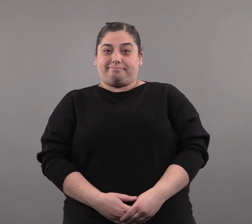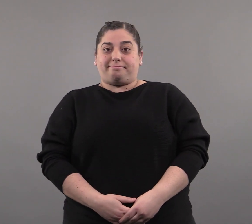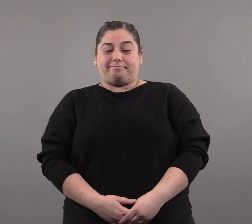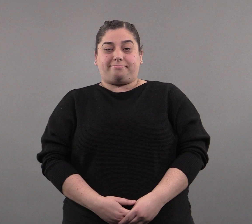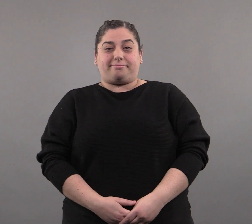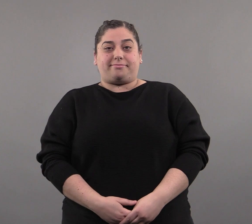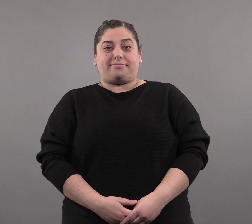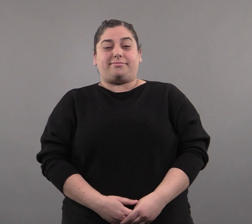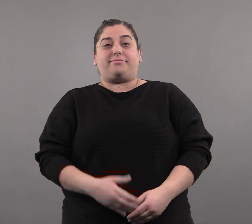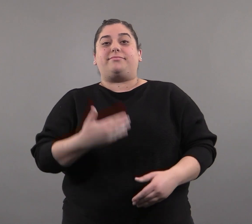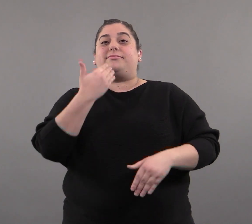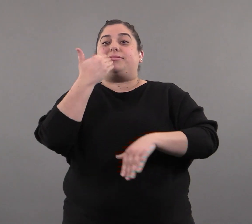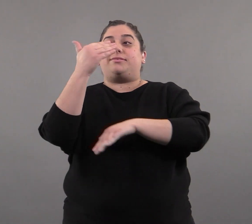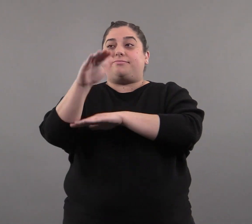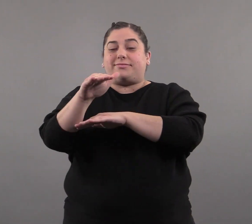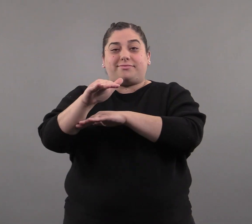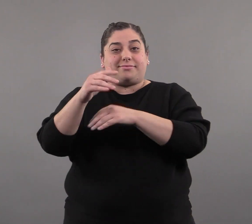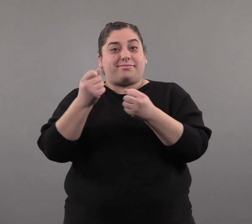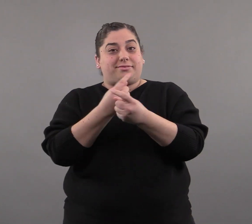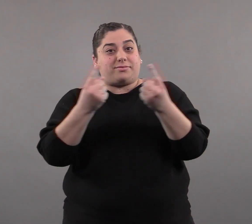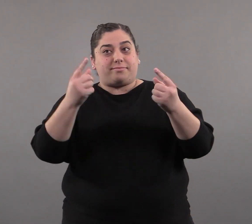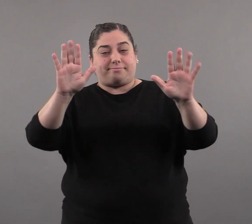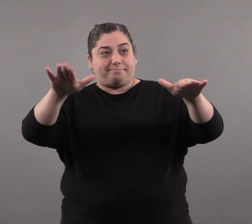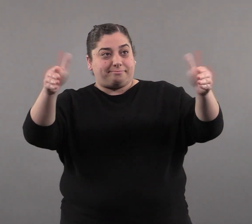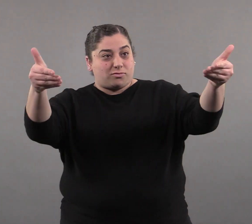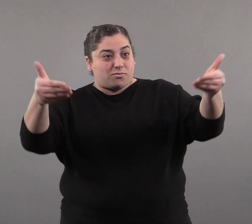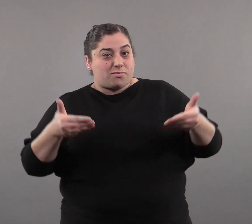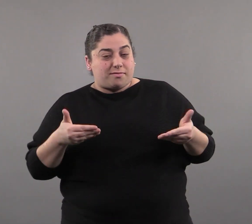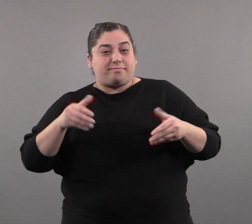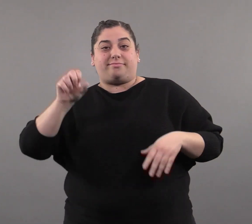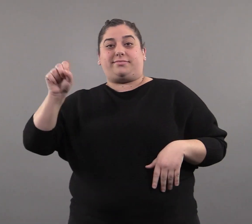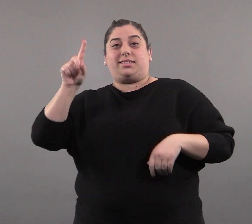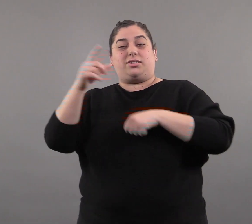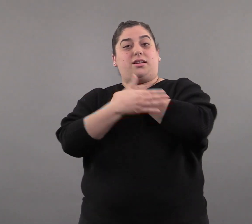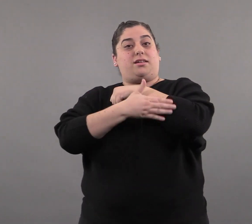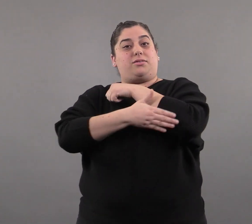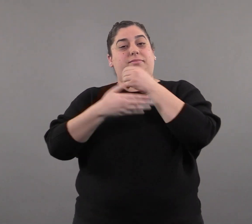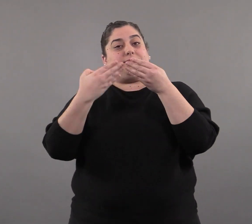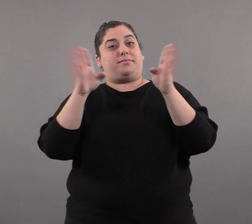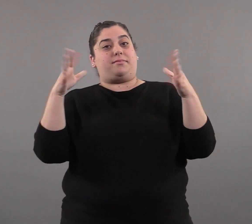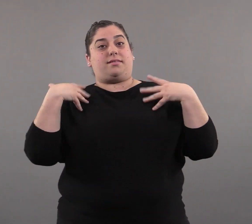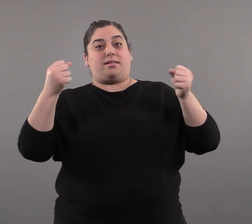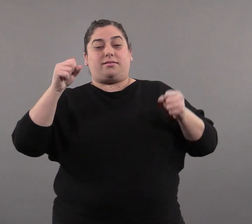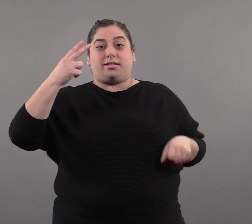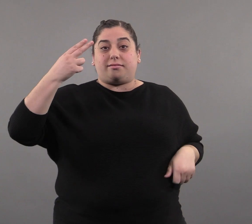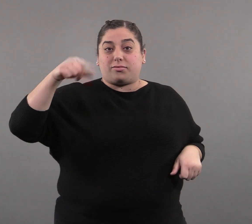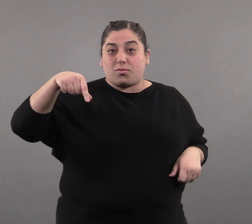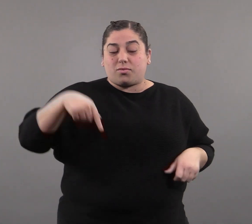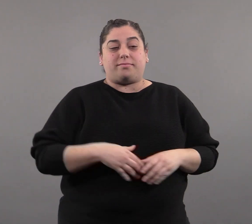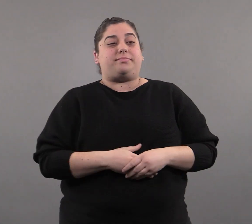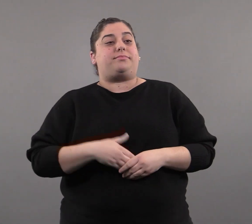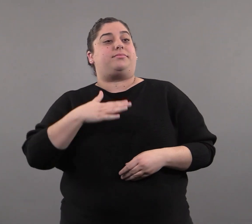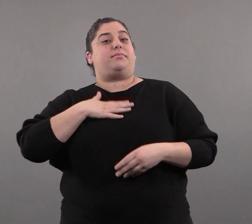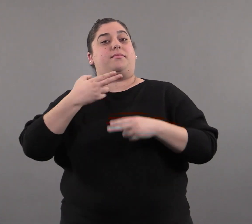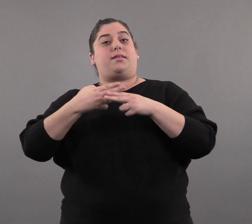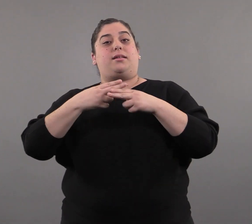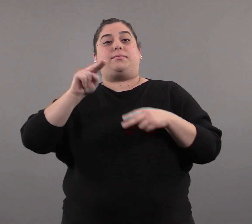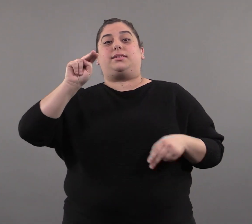evening, everybody, and welcome to the County Public Health Headquarters. My name is Dr. Nick Ephantidis.